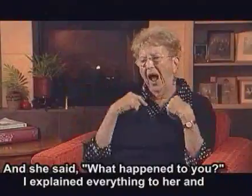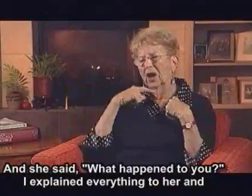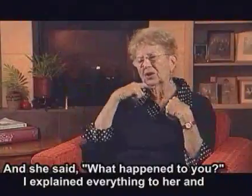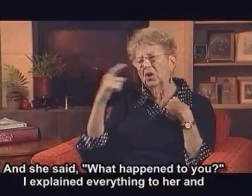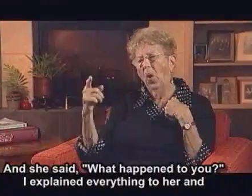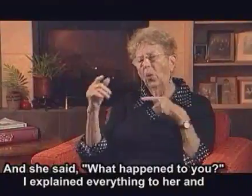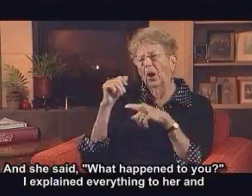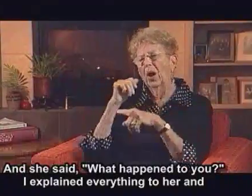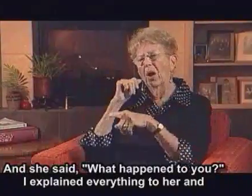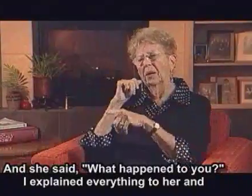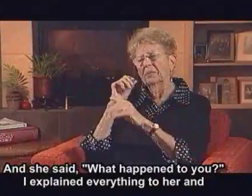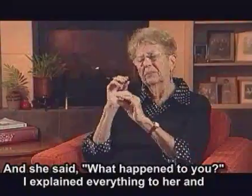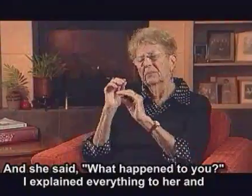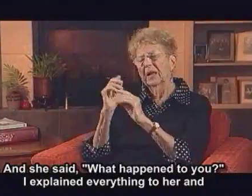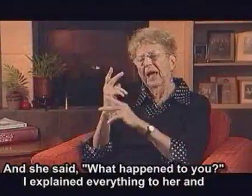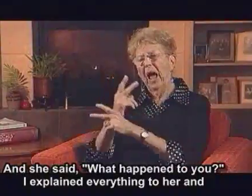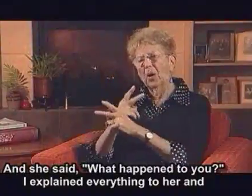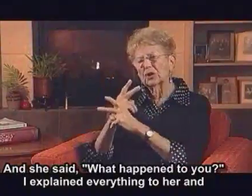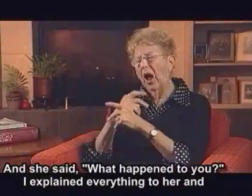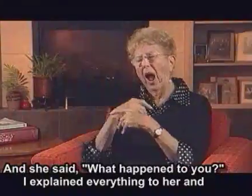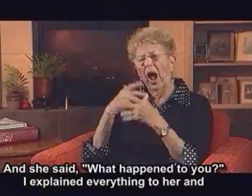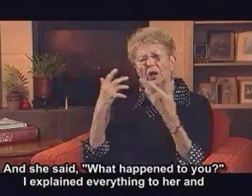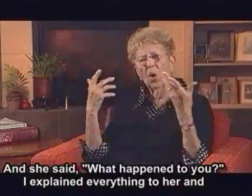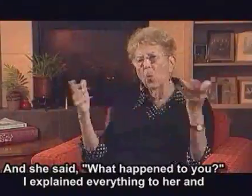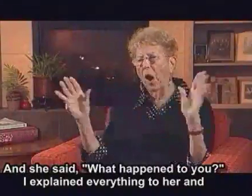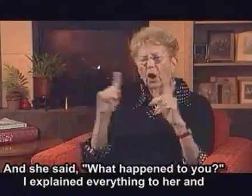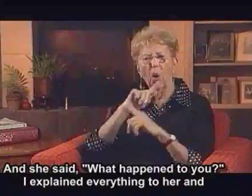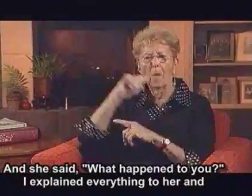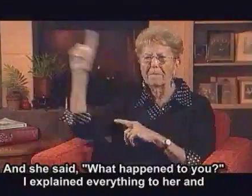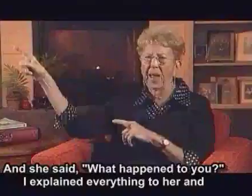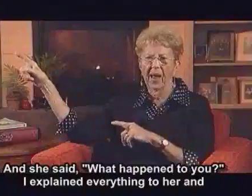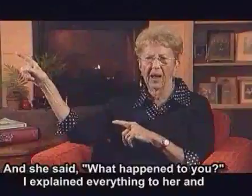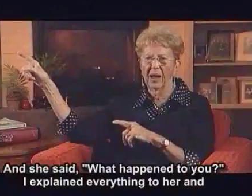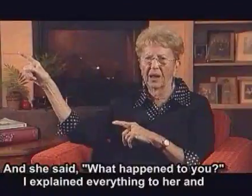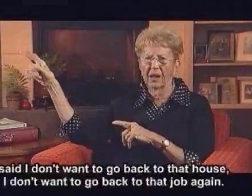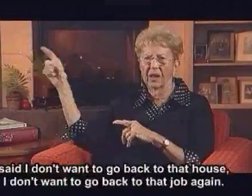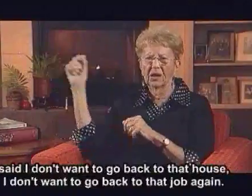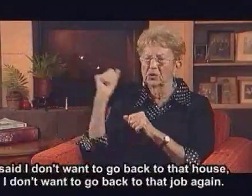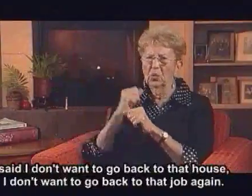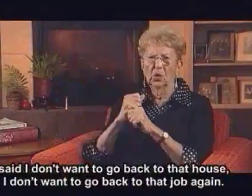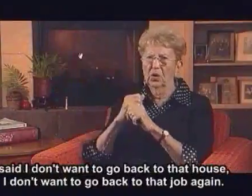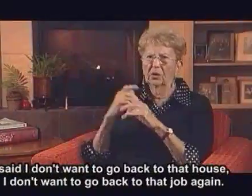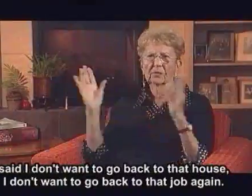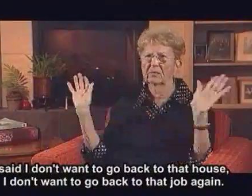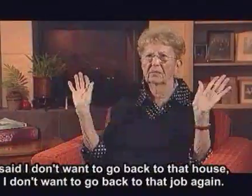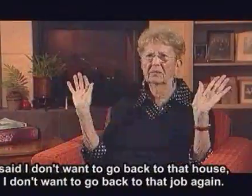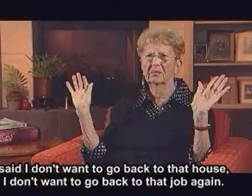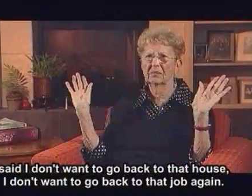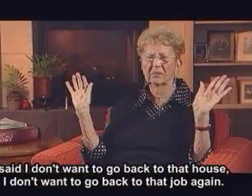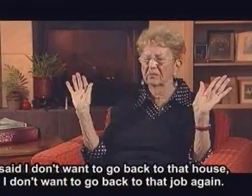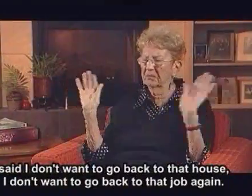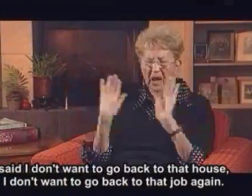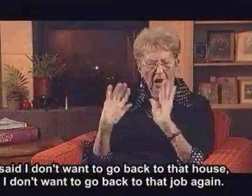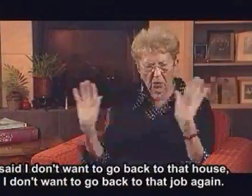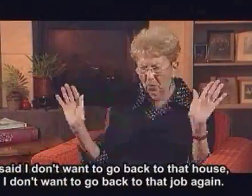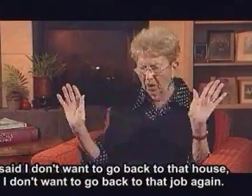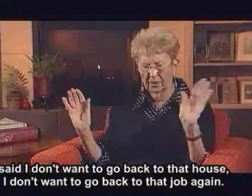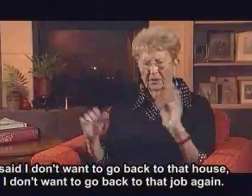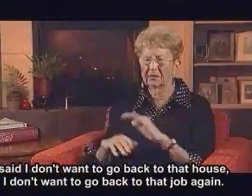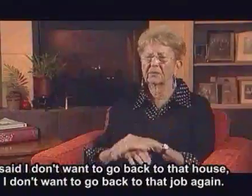And she said, "What happened to you?" I explained everything to her and said, "I don't want to go back to that house. I don't want to go back to that job